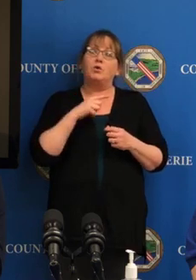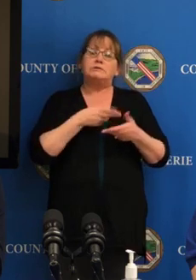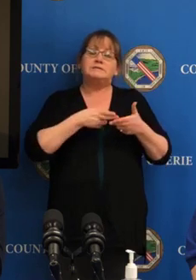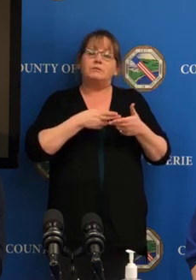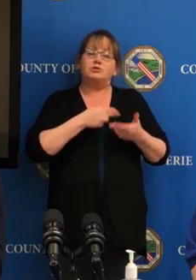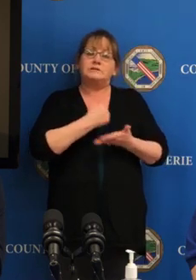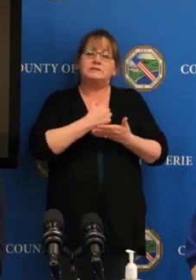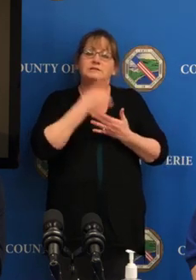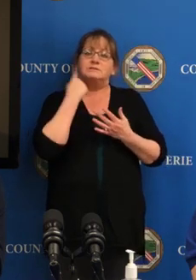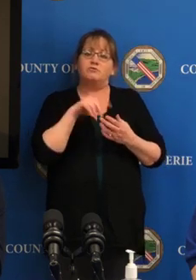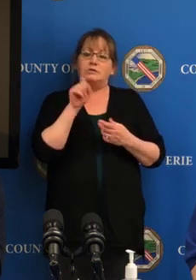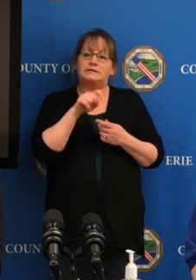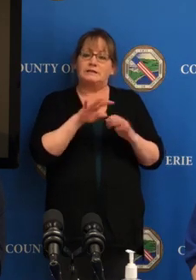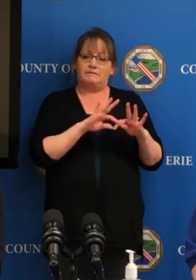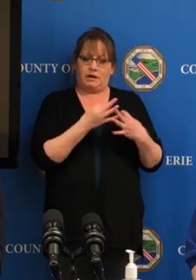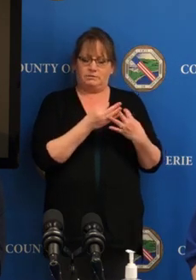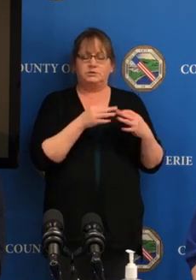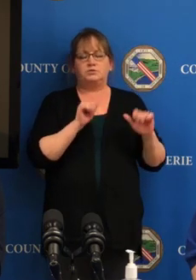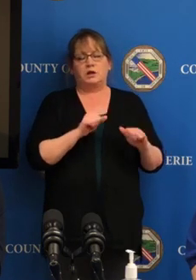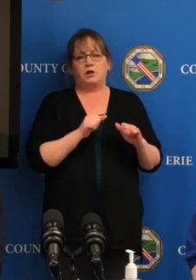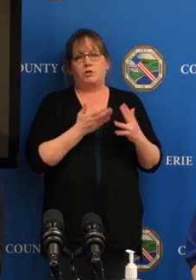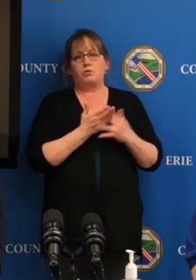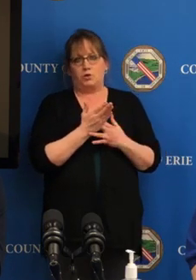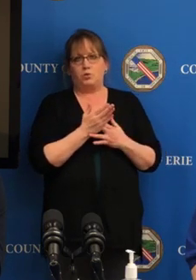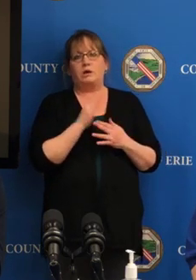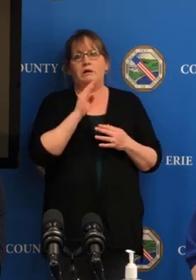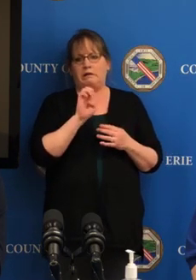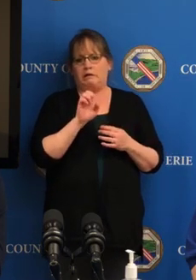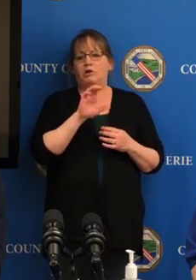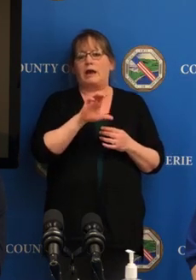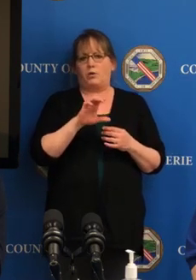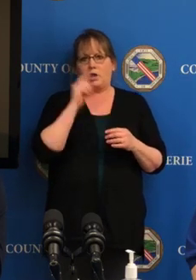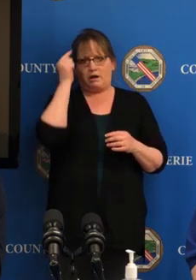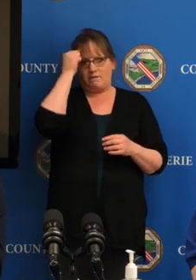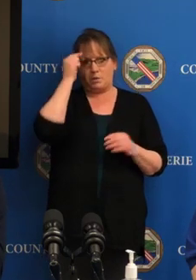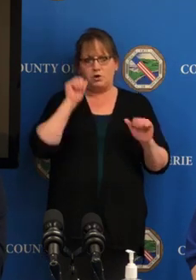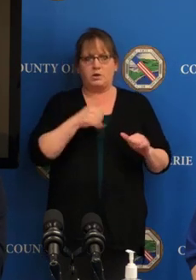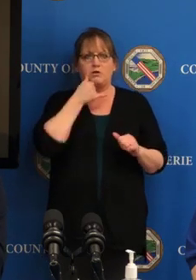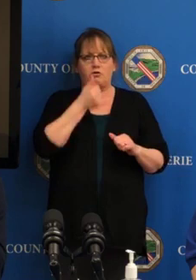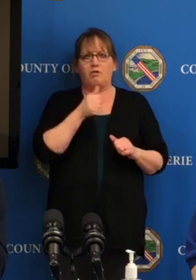families, you can do that through Erie County government. You can call